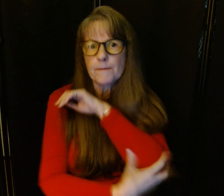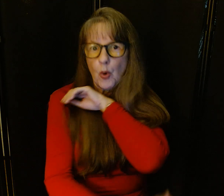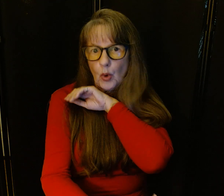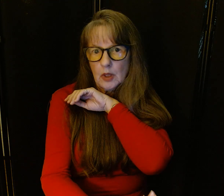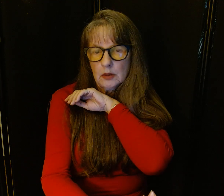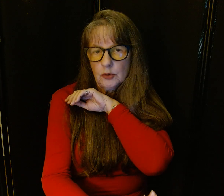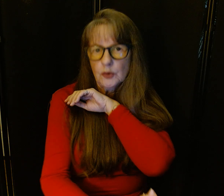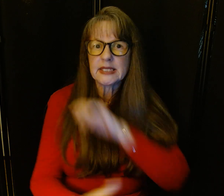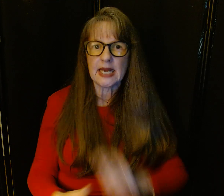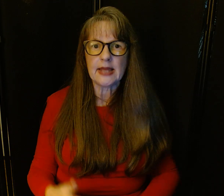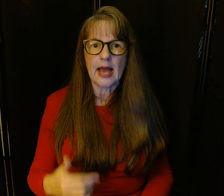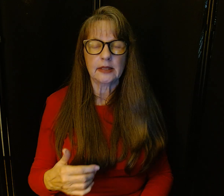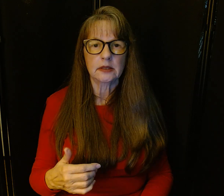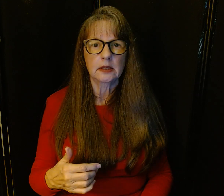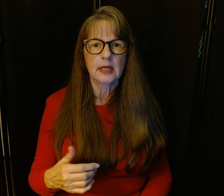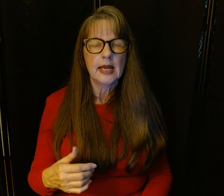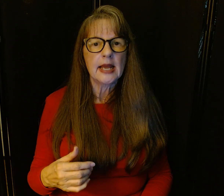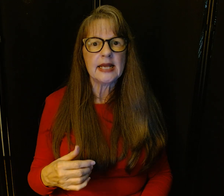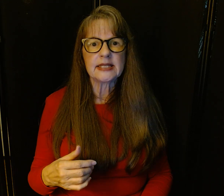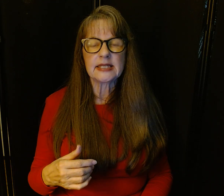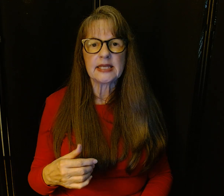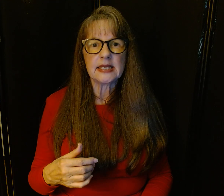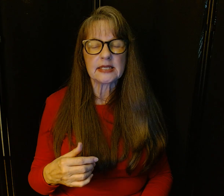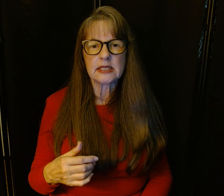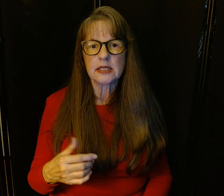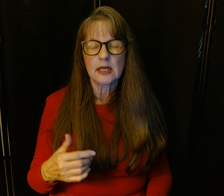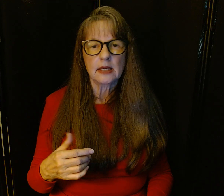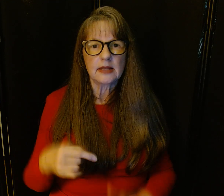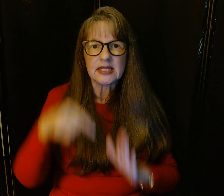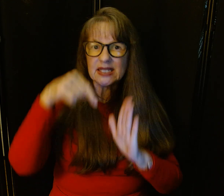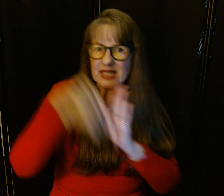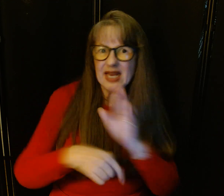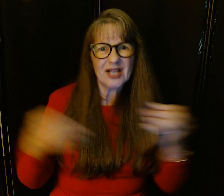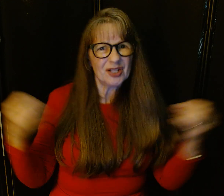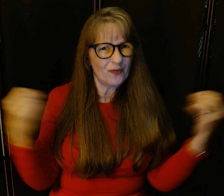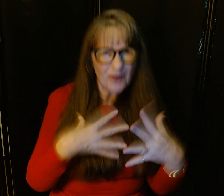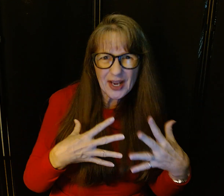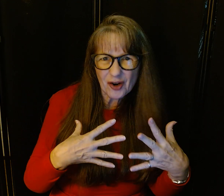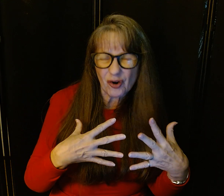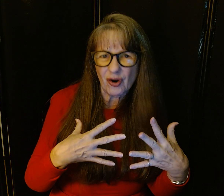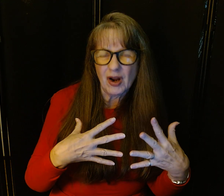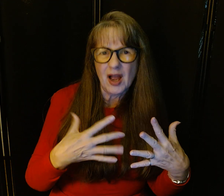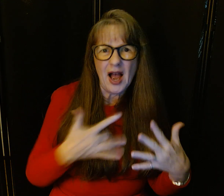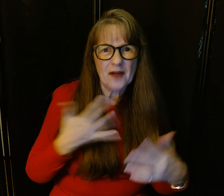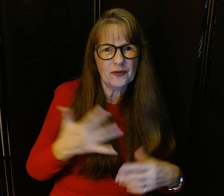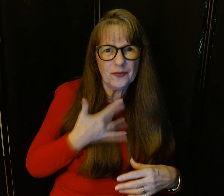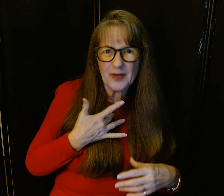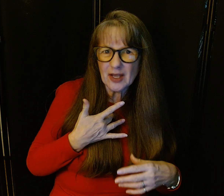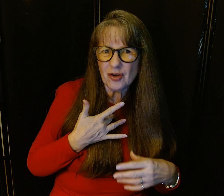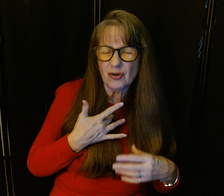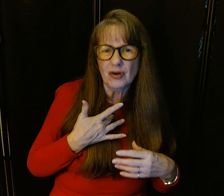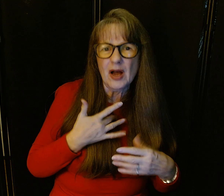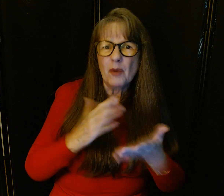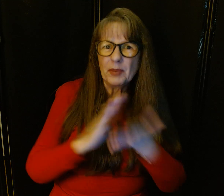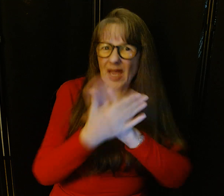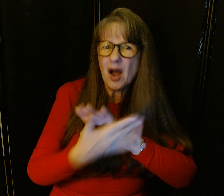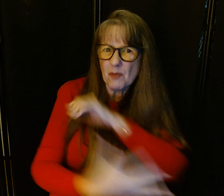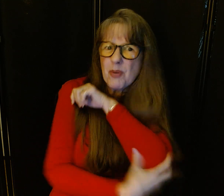poor." You could say that. It's this intense fear. I feel I'll become